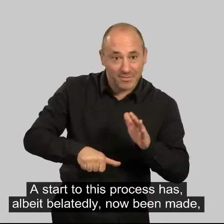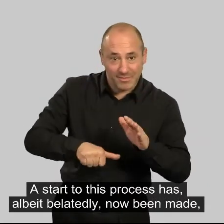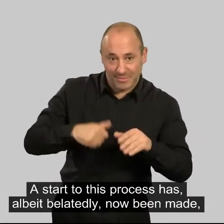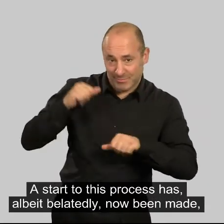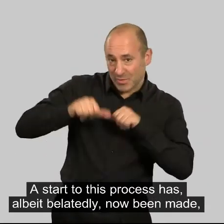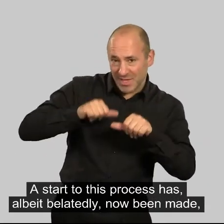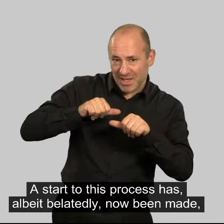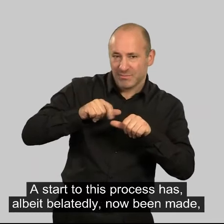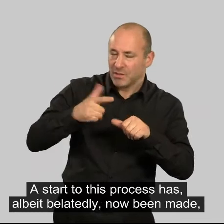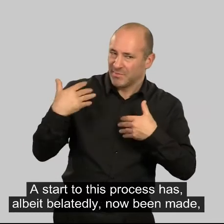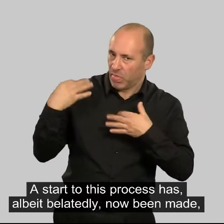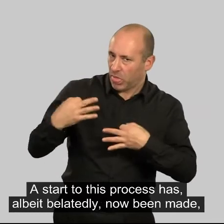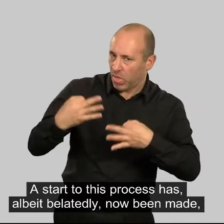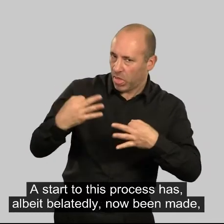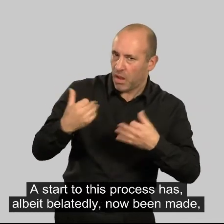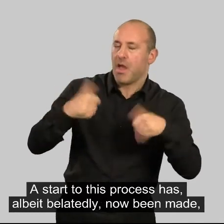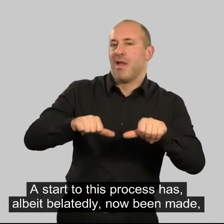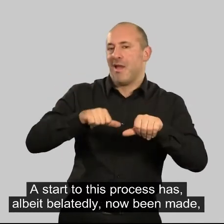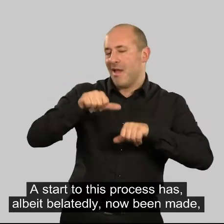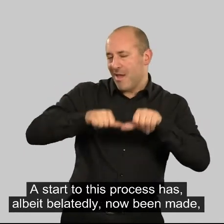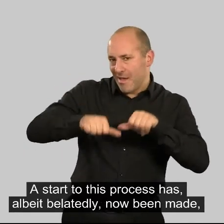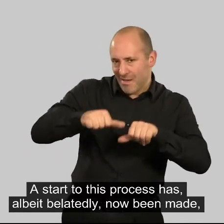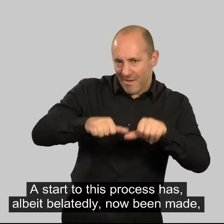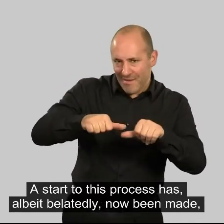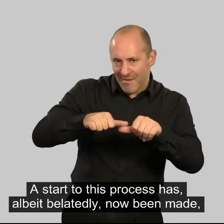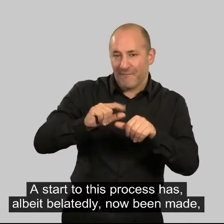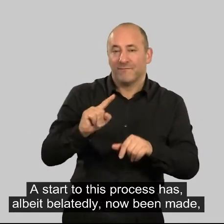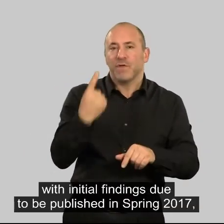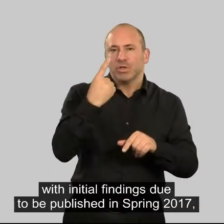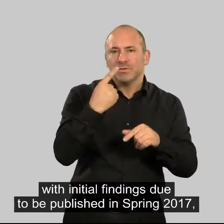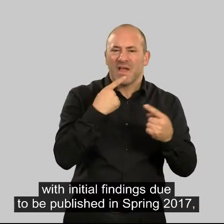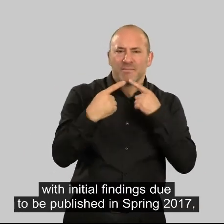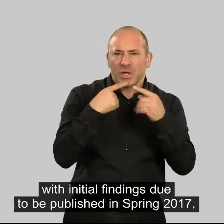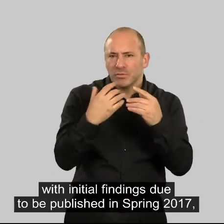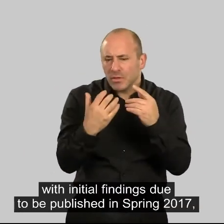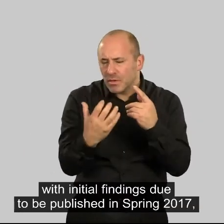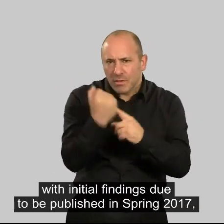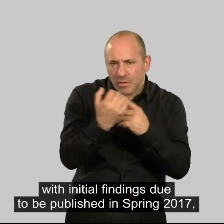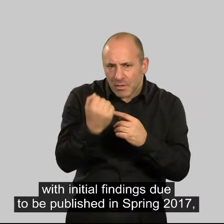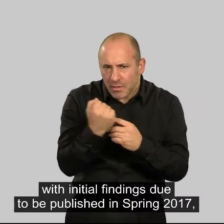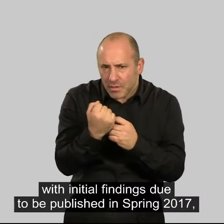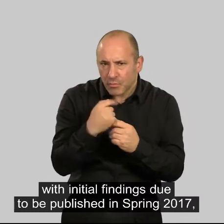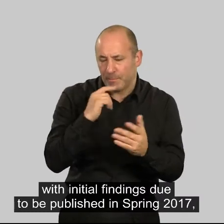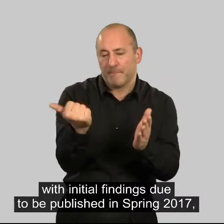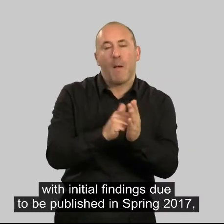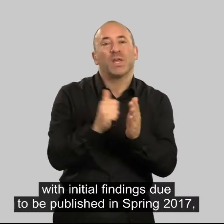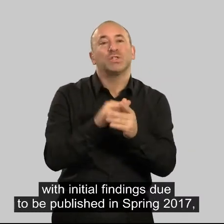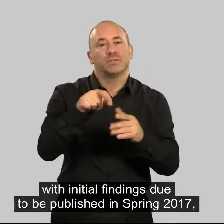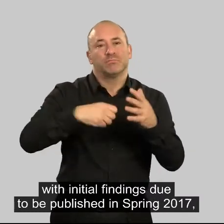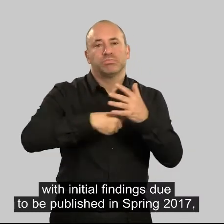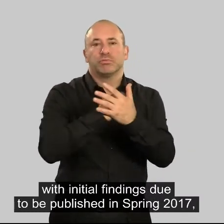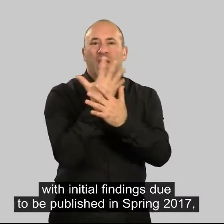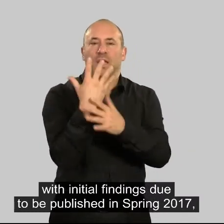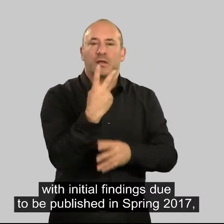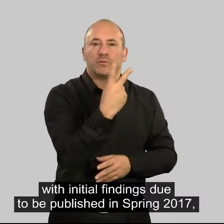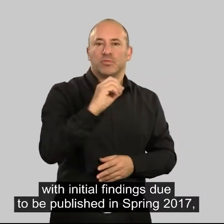A start to this process has, albeit belatedly, now been made, with initial findings due to be